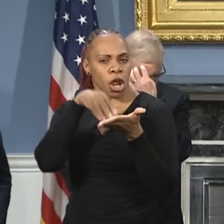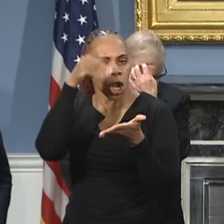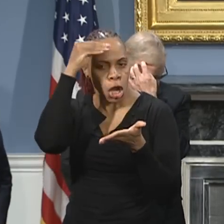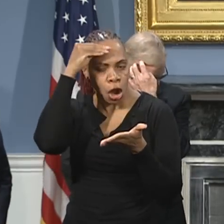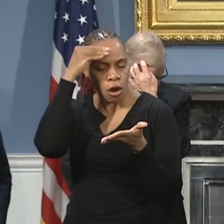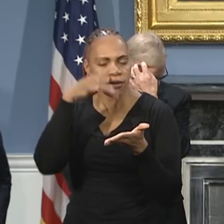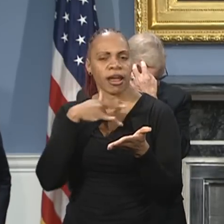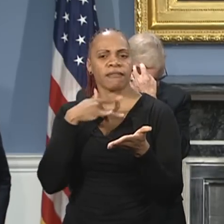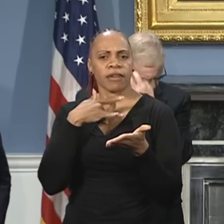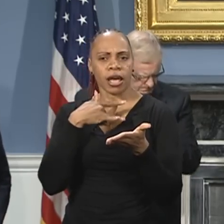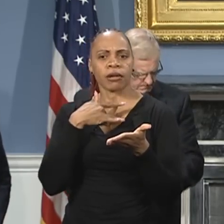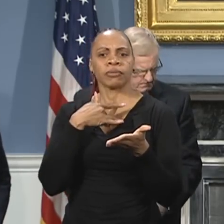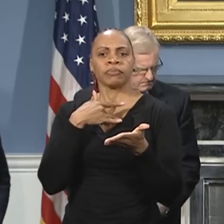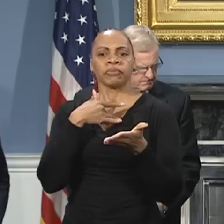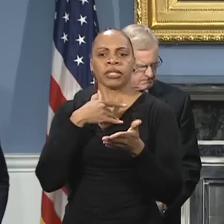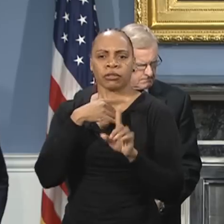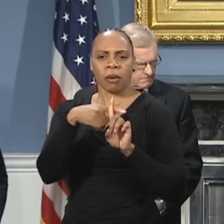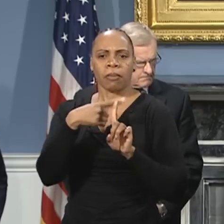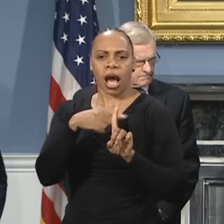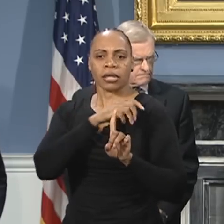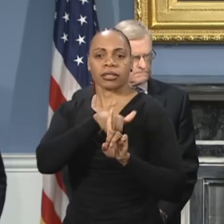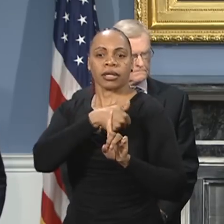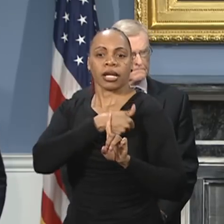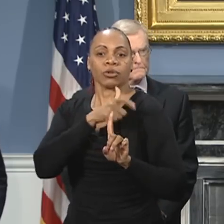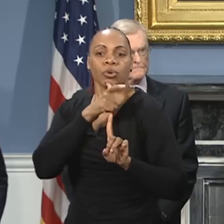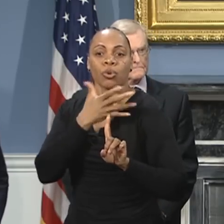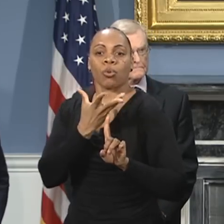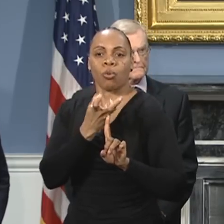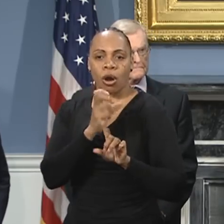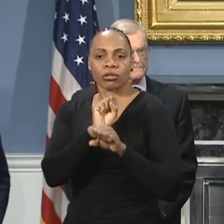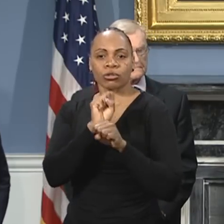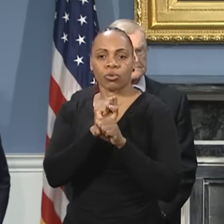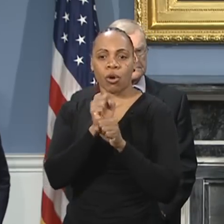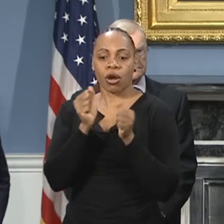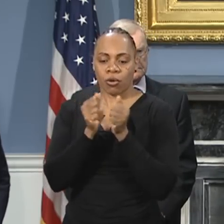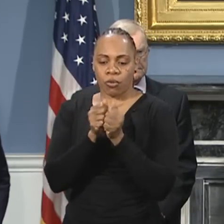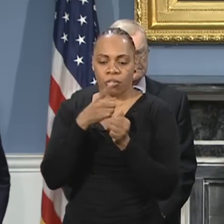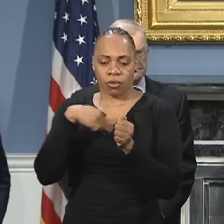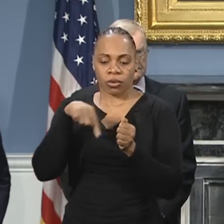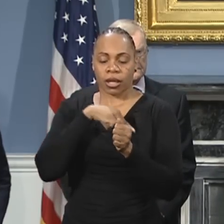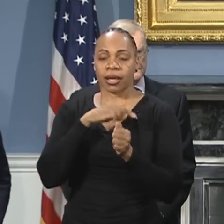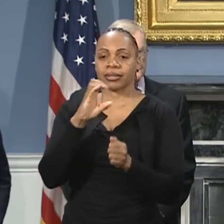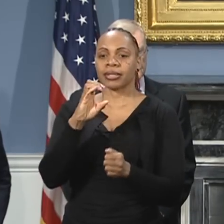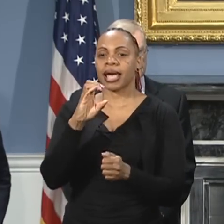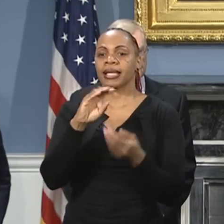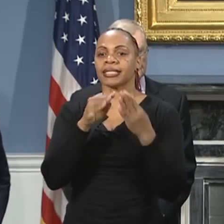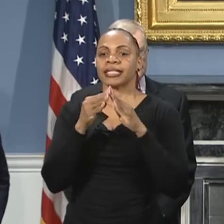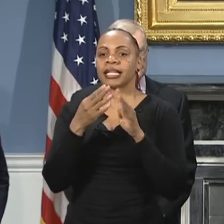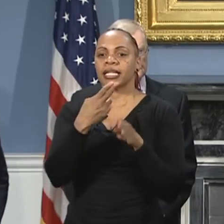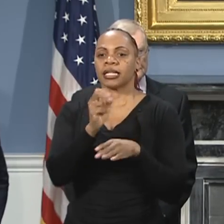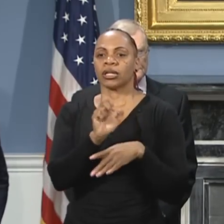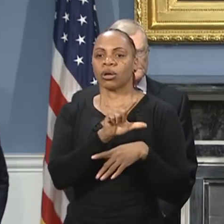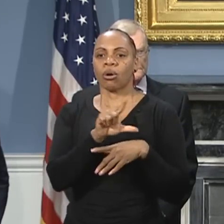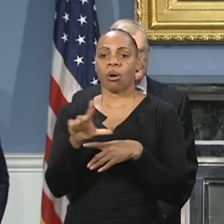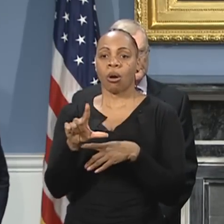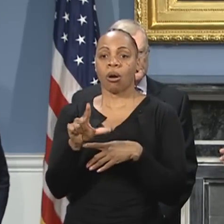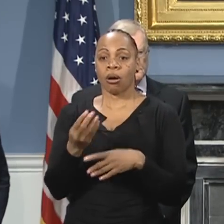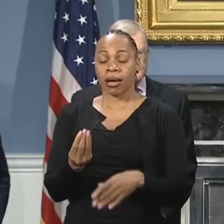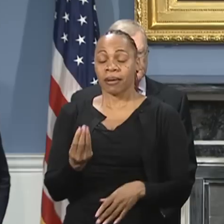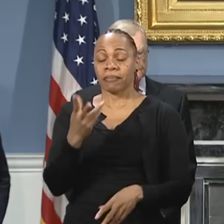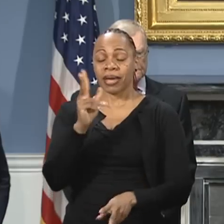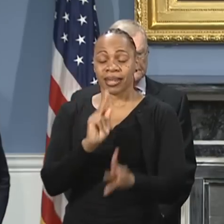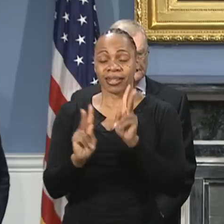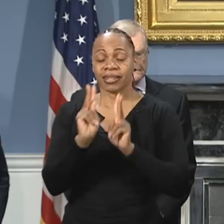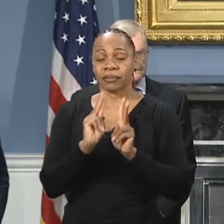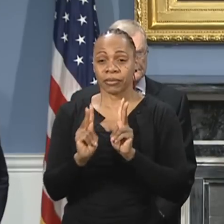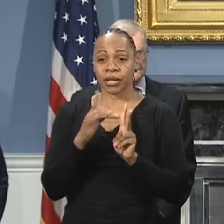elected officials and community leaders who want to work more closely with City Hall. And I have to note in the case of Staten Island, a lot of people have felt over the years,